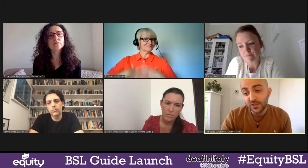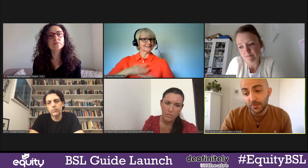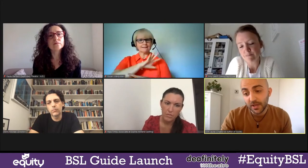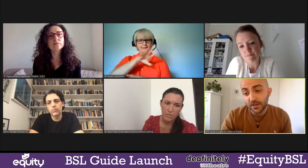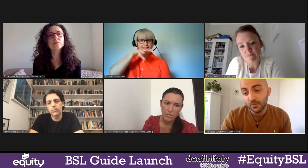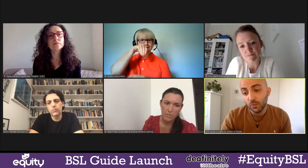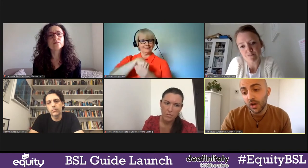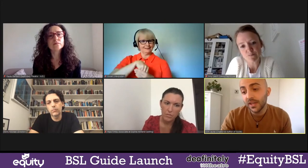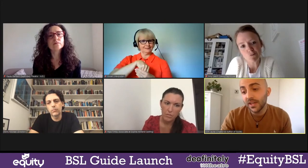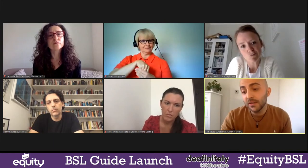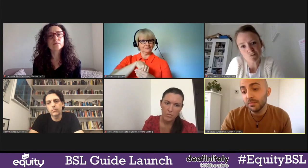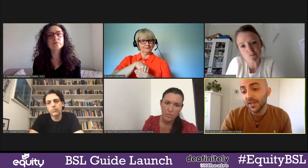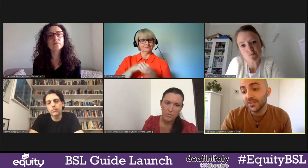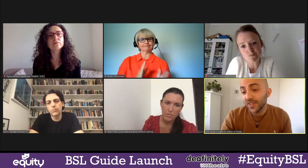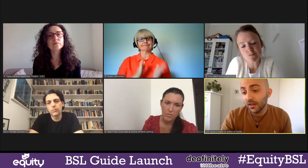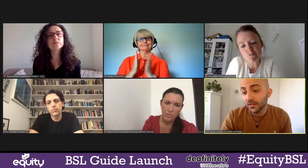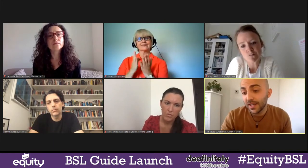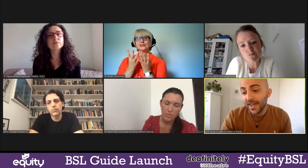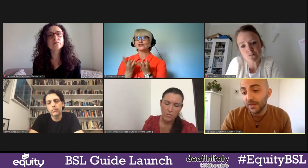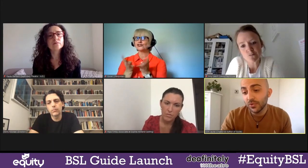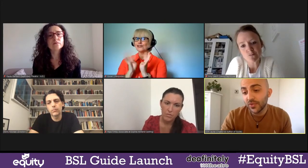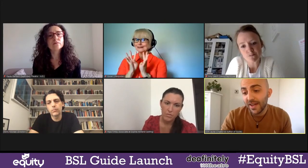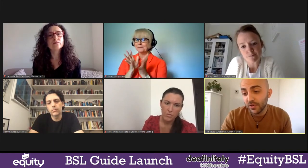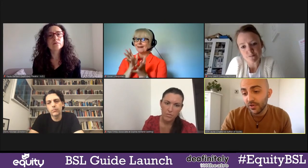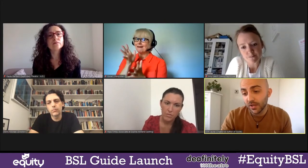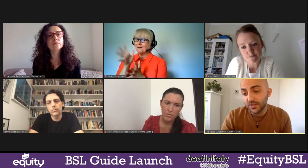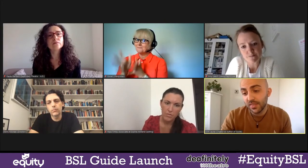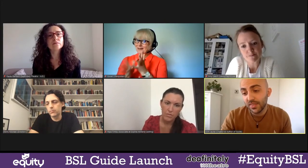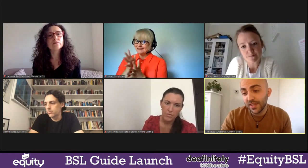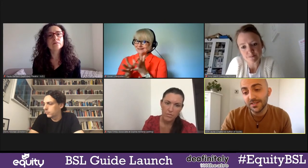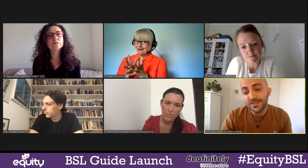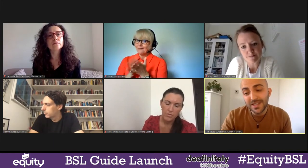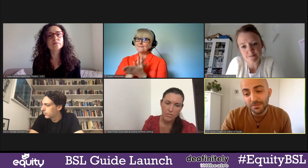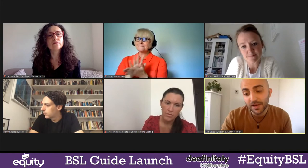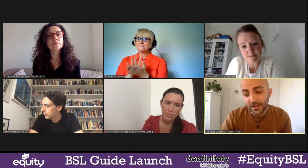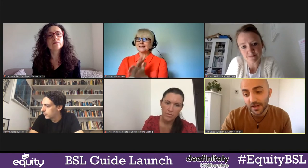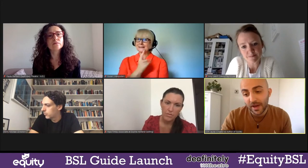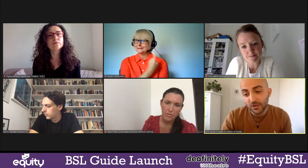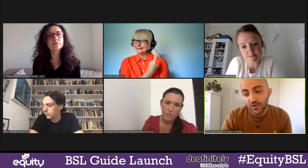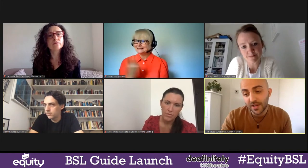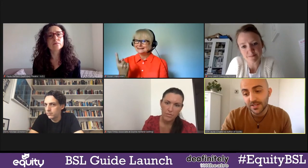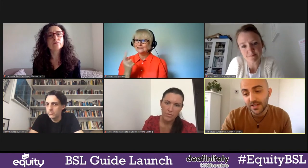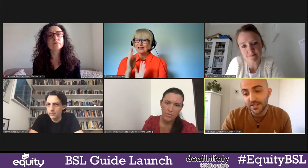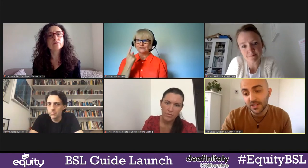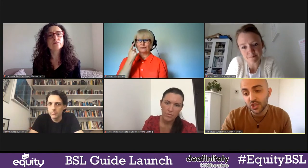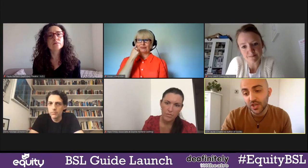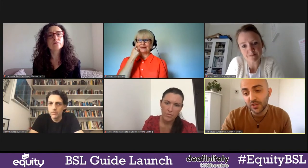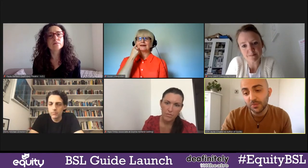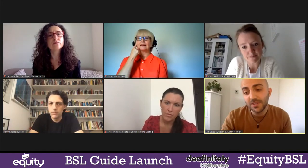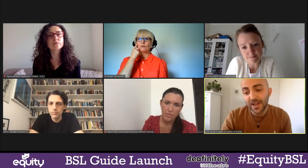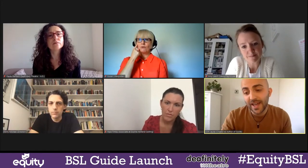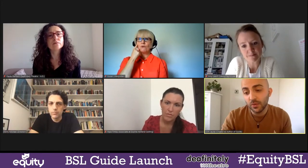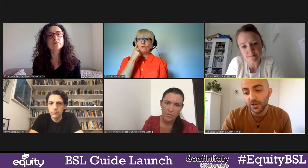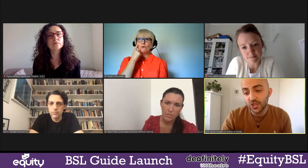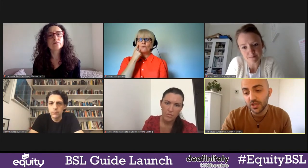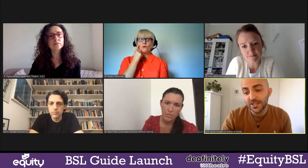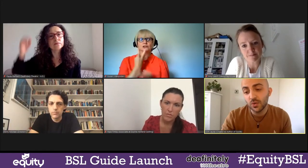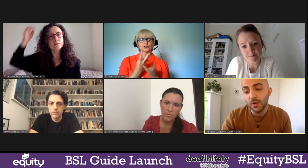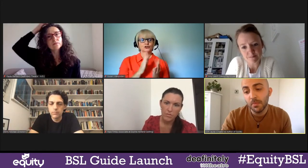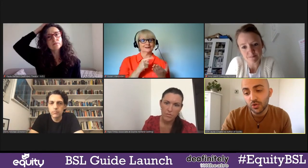Shakespeare, working in BSL enables everyone to think deeply about translating Shakespeare's language into